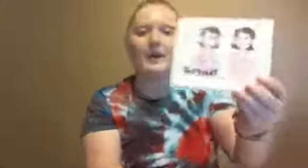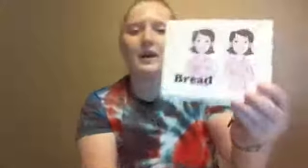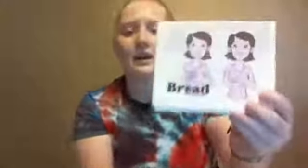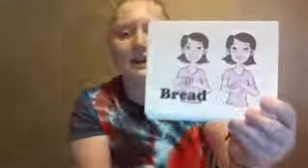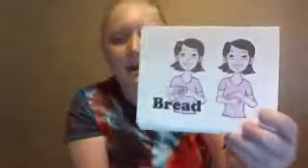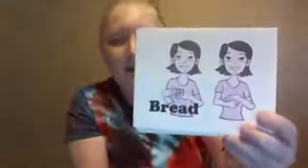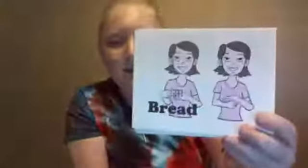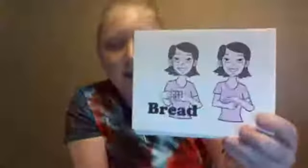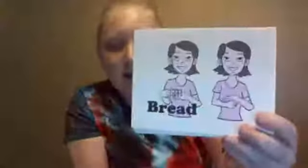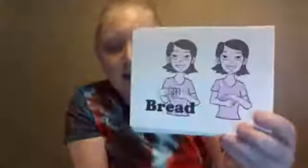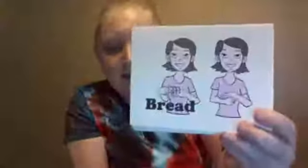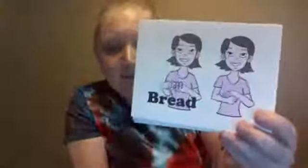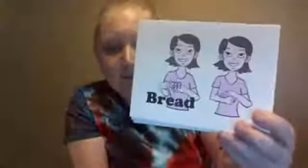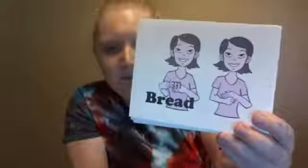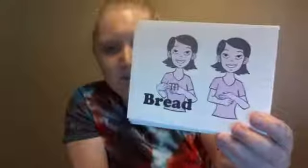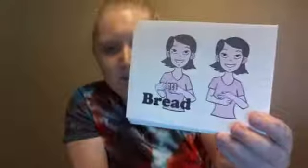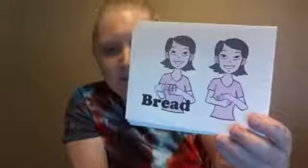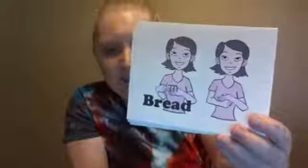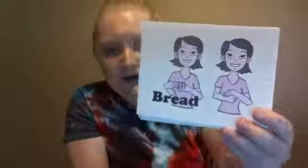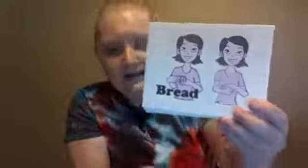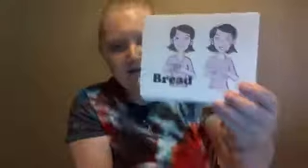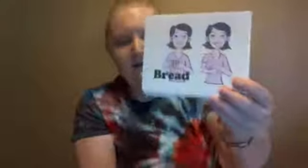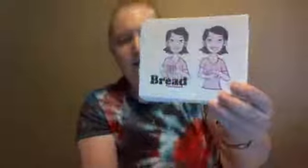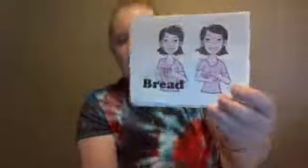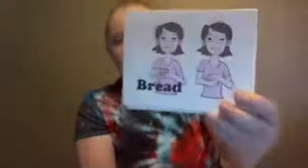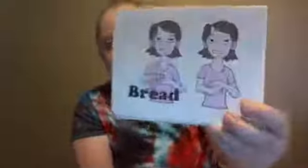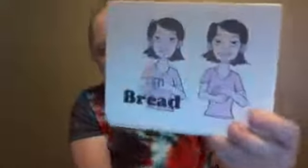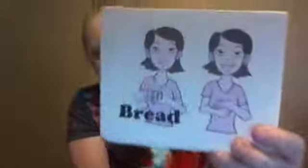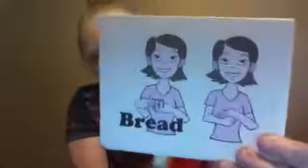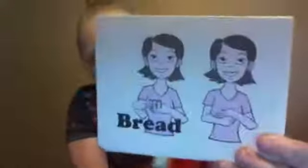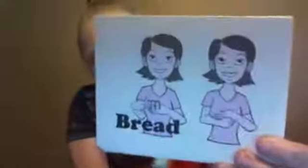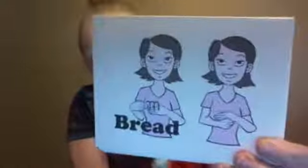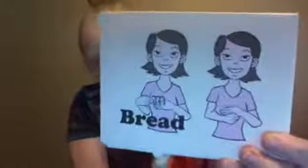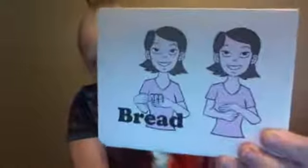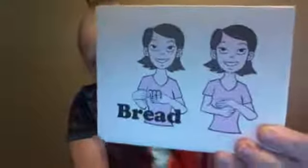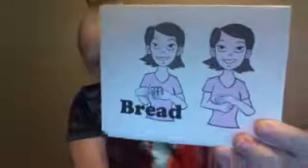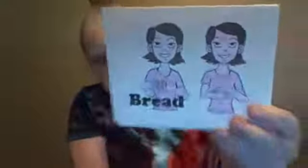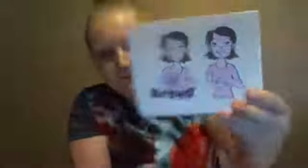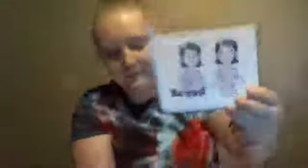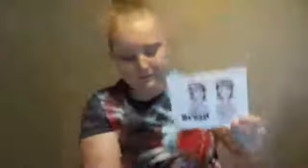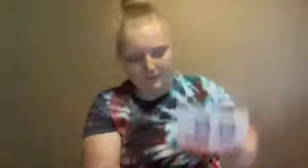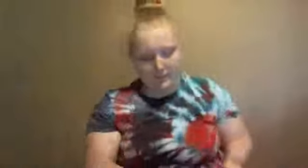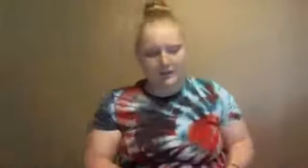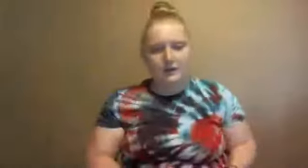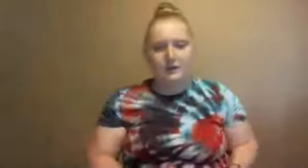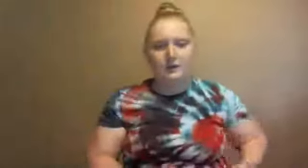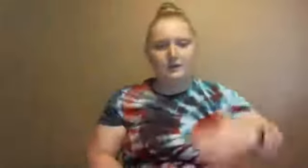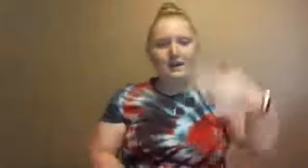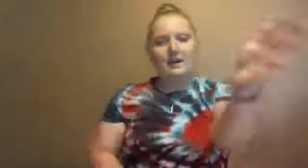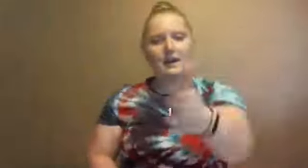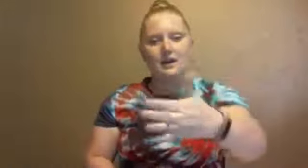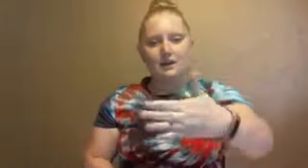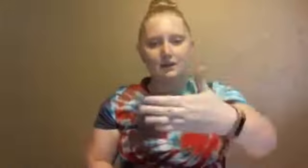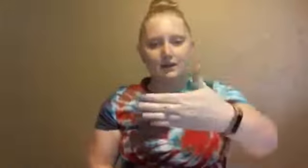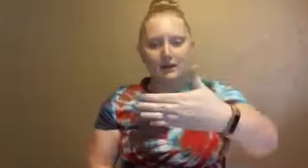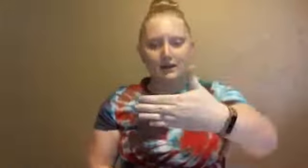Our next sign is bread. So bread, you take your